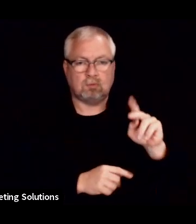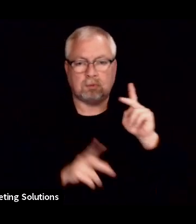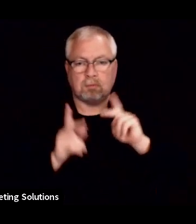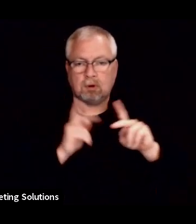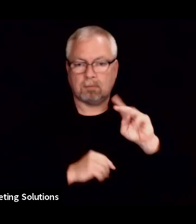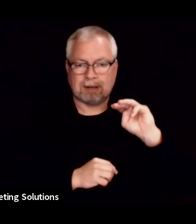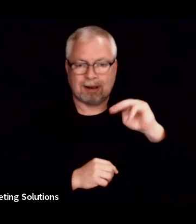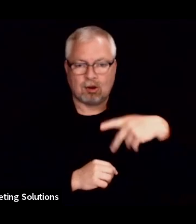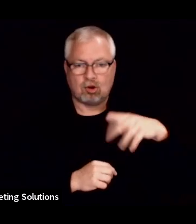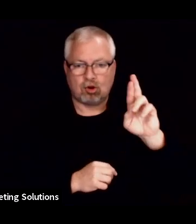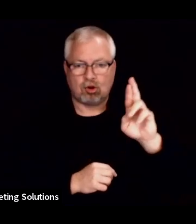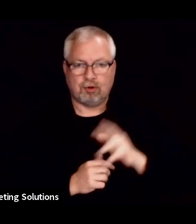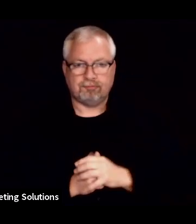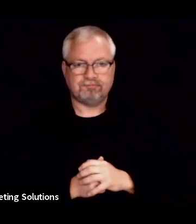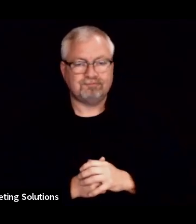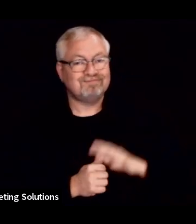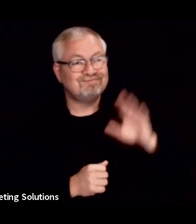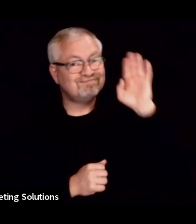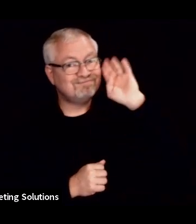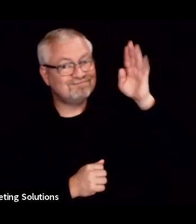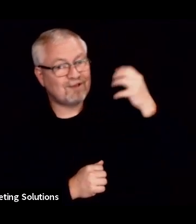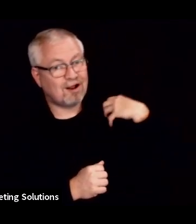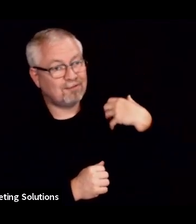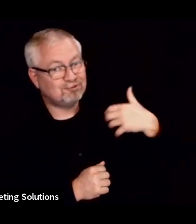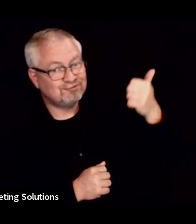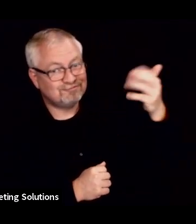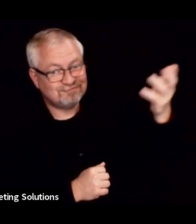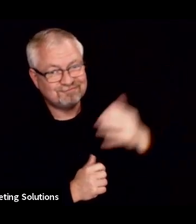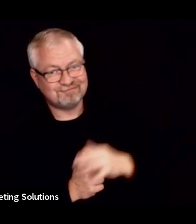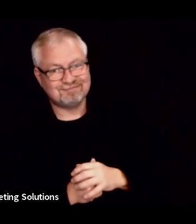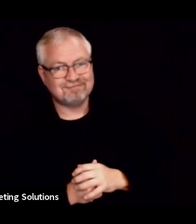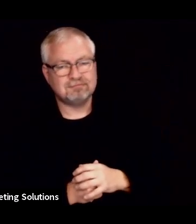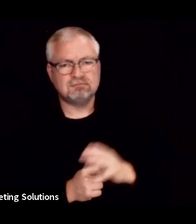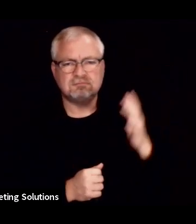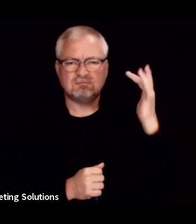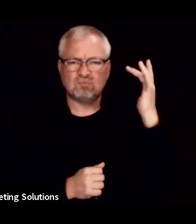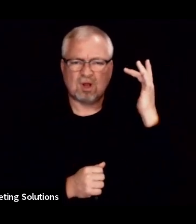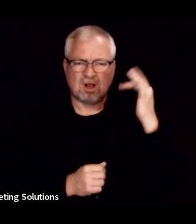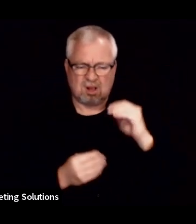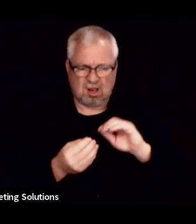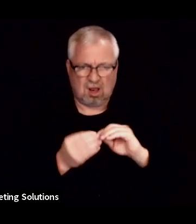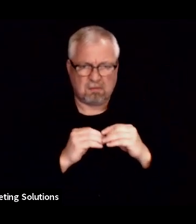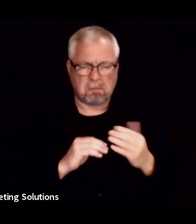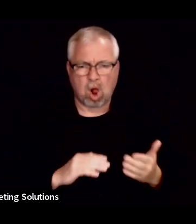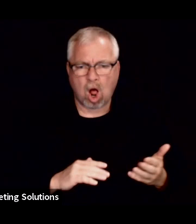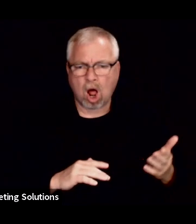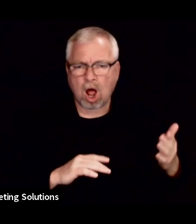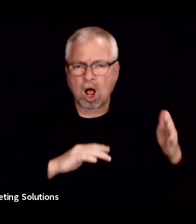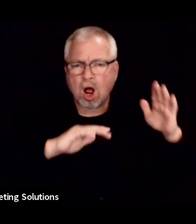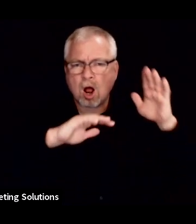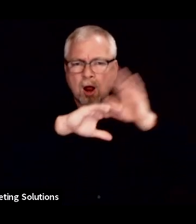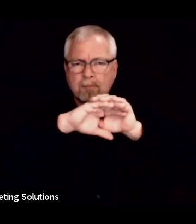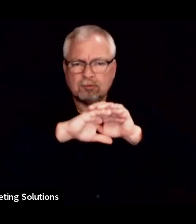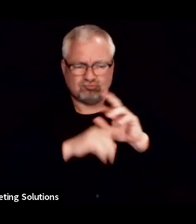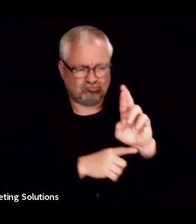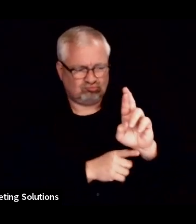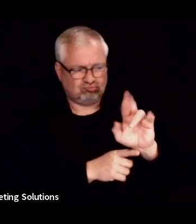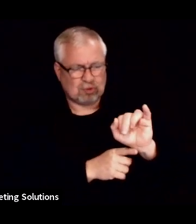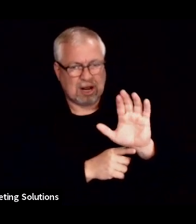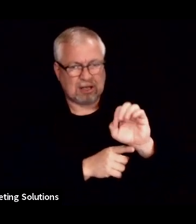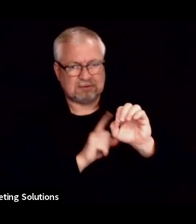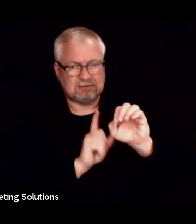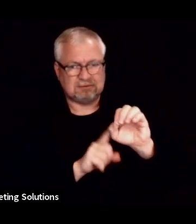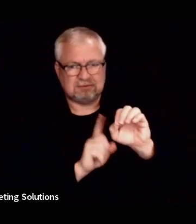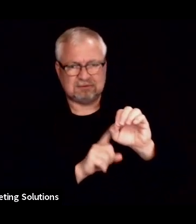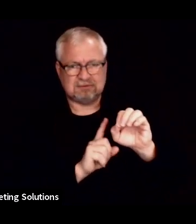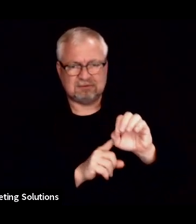Malcolm. What is causing the jump in cases in Rice County, and what sort of contact tracing